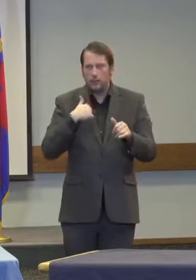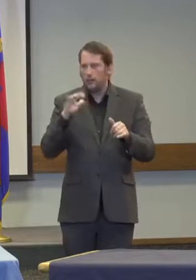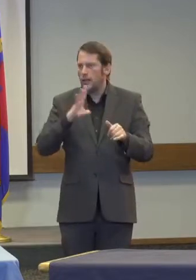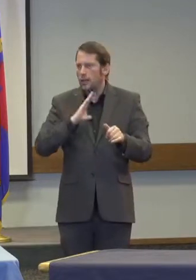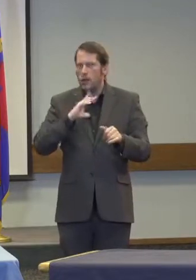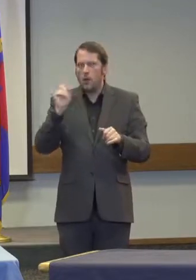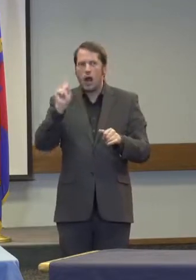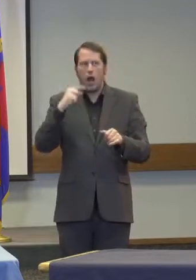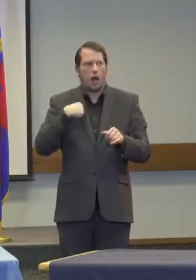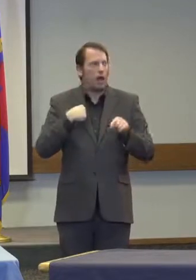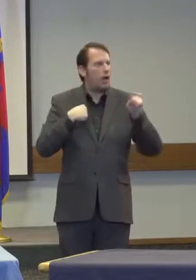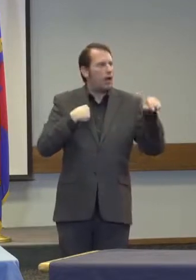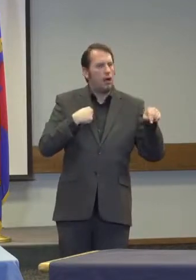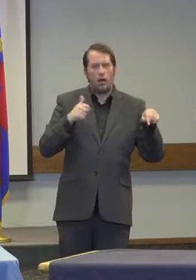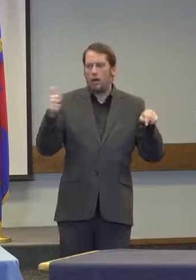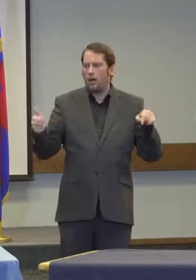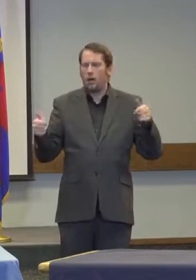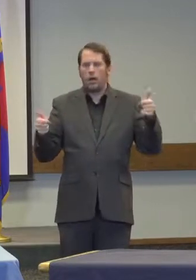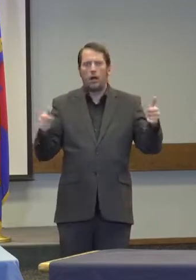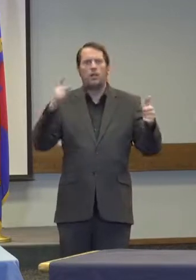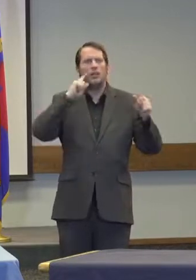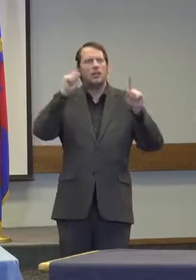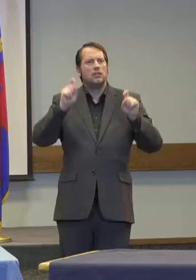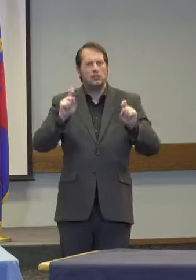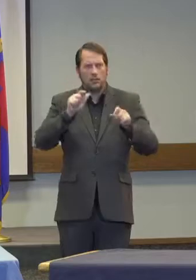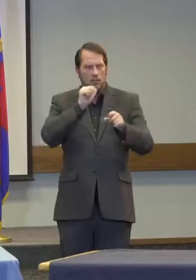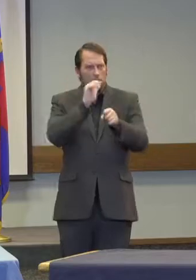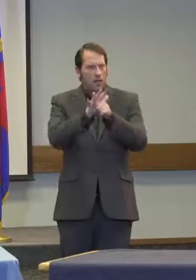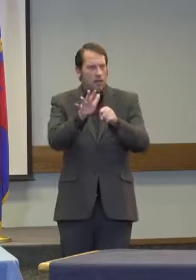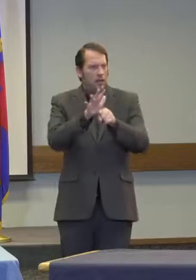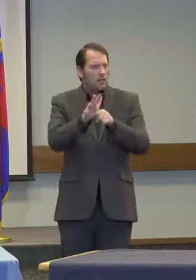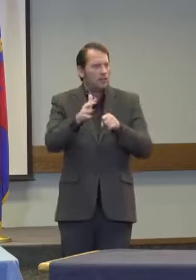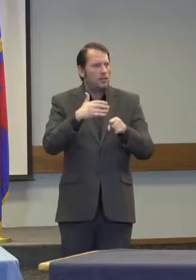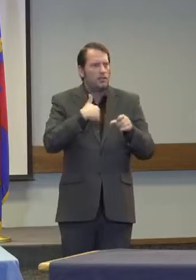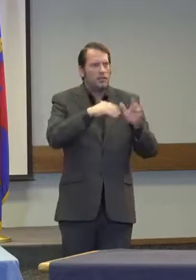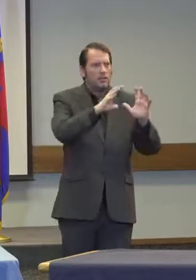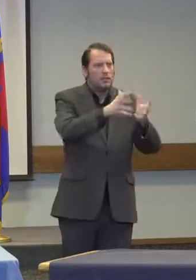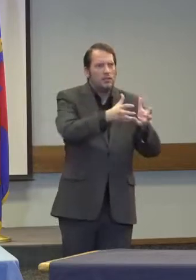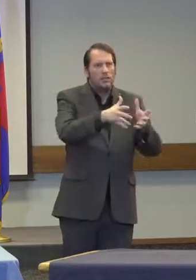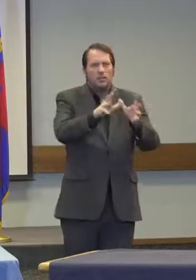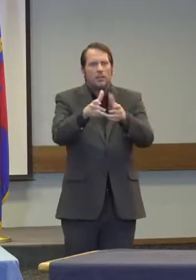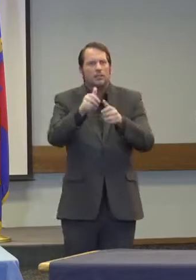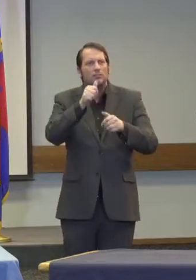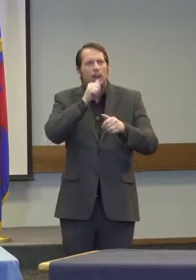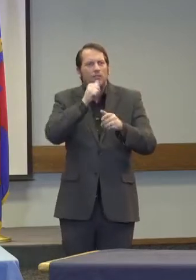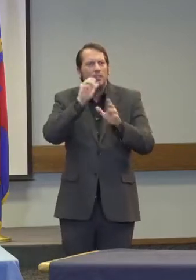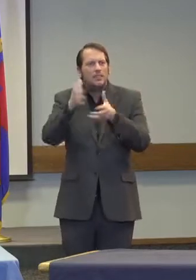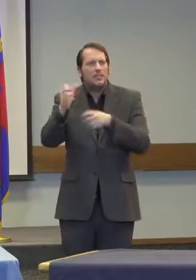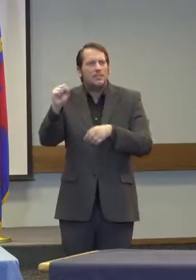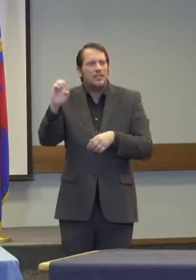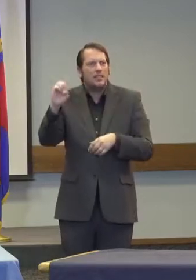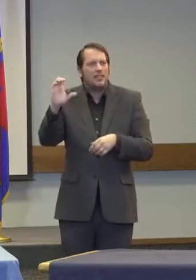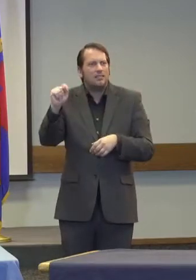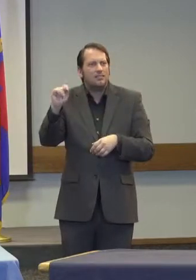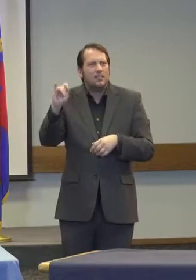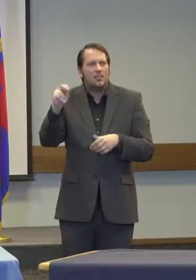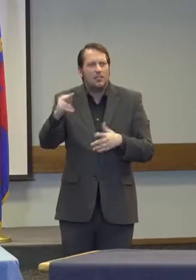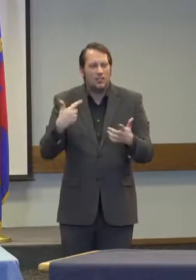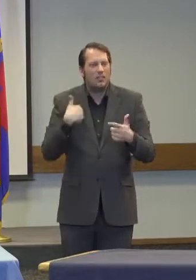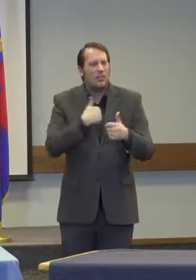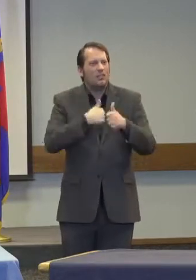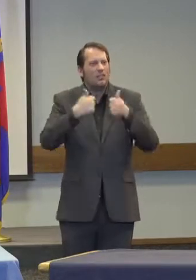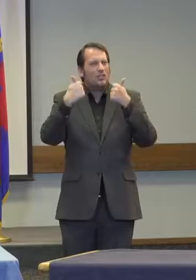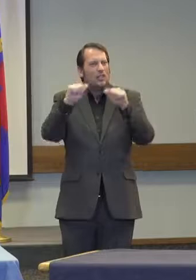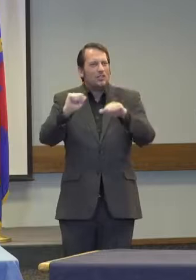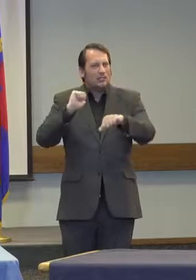private provider network or the emergency room. We have been working to establish opportunities that are outside of the emergency room